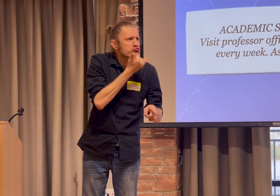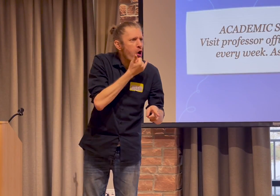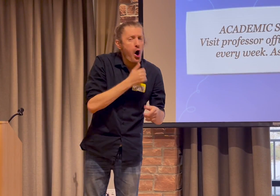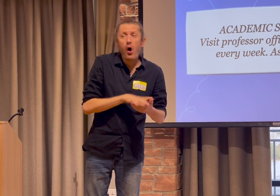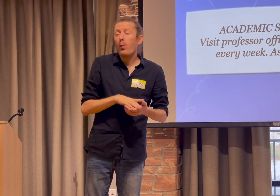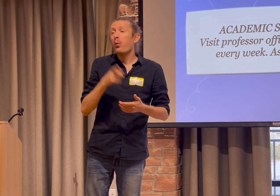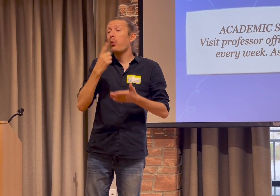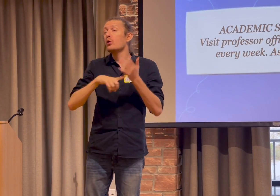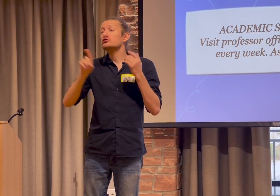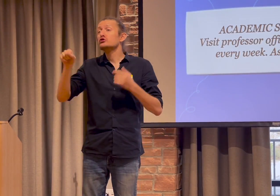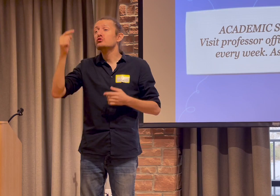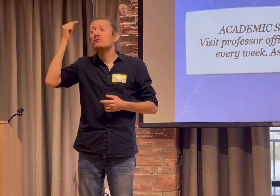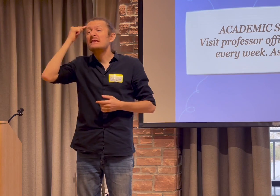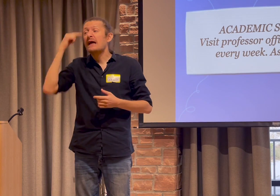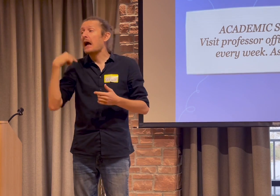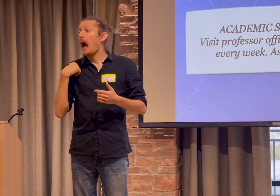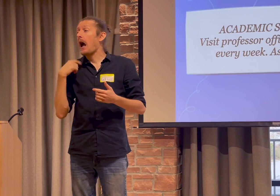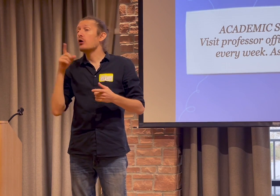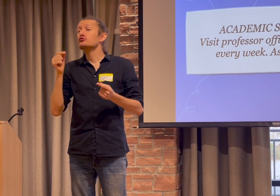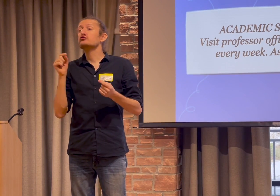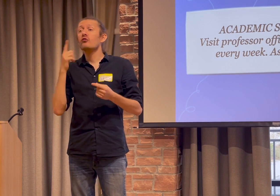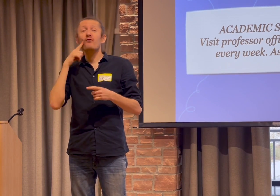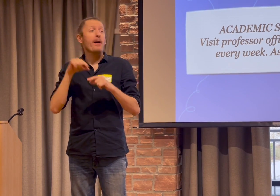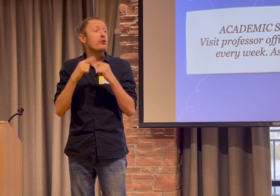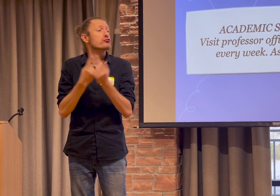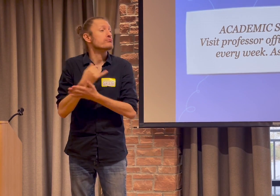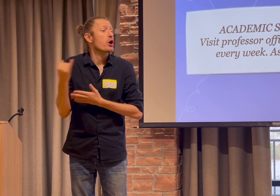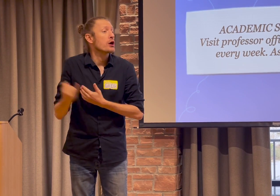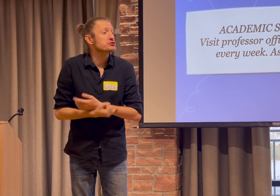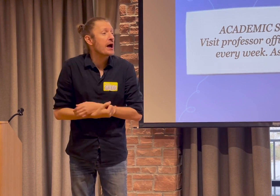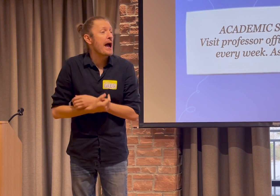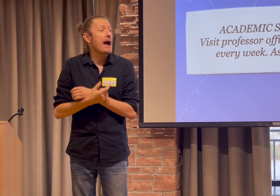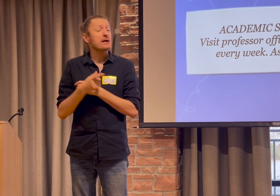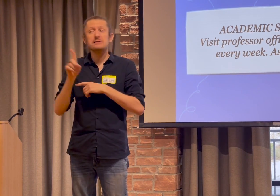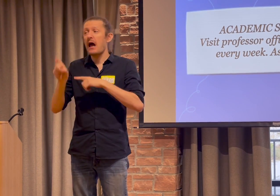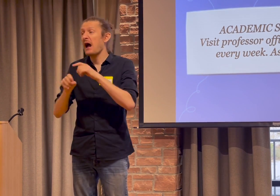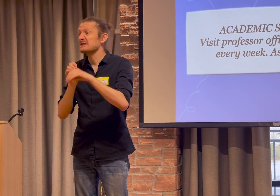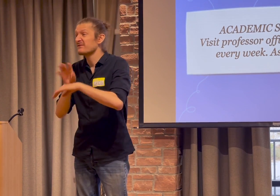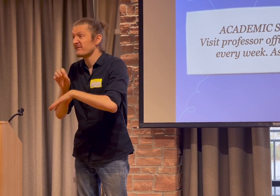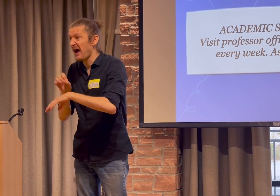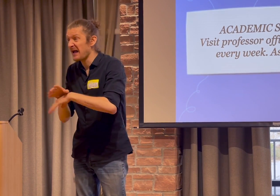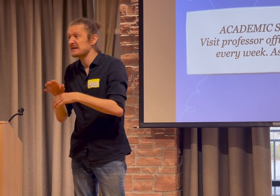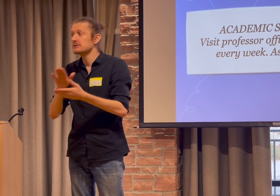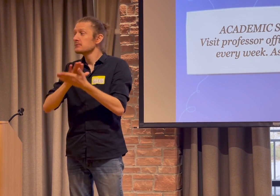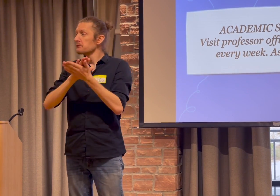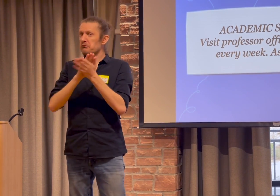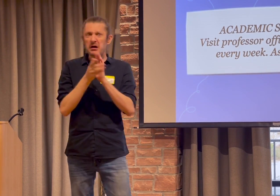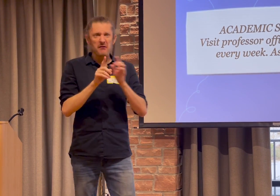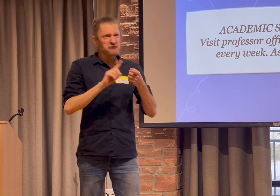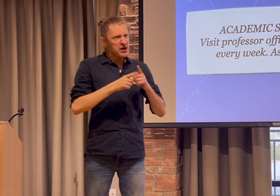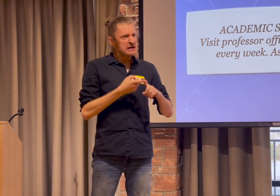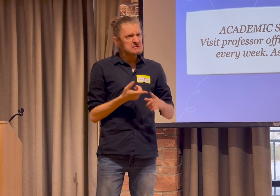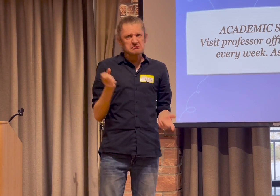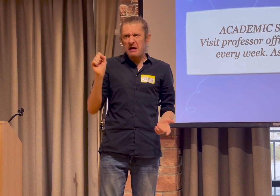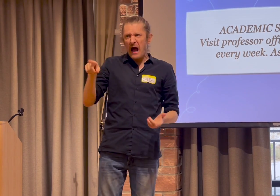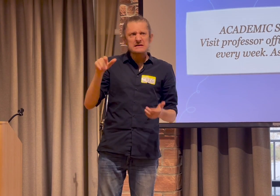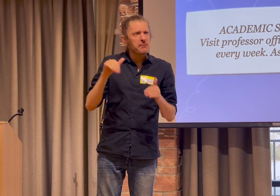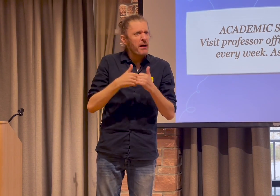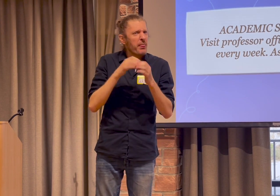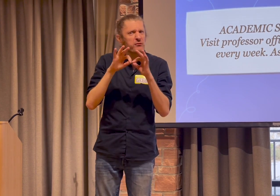not necessarily having the best accessibility in class means office hours are vital to you. You can ask, what am I